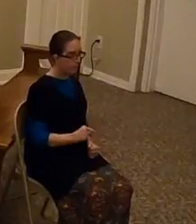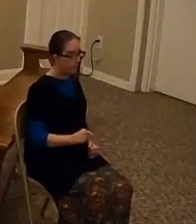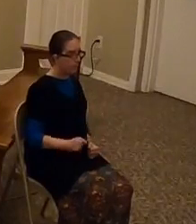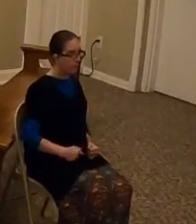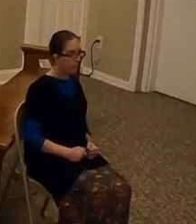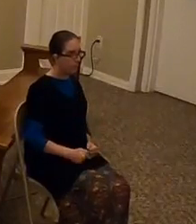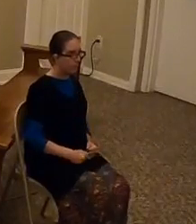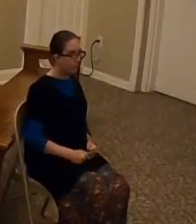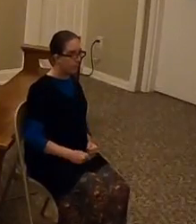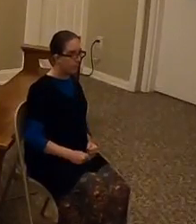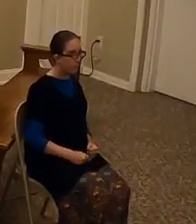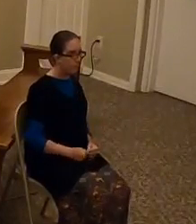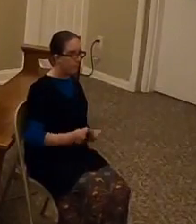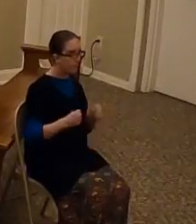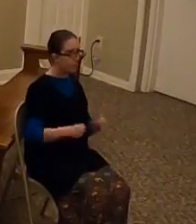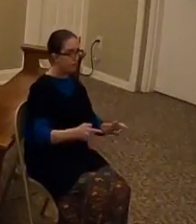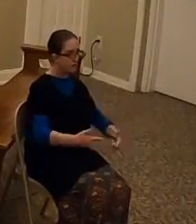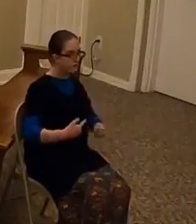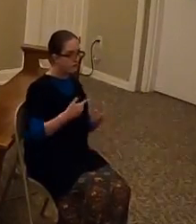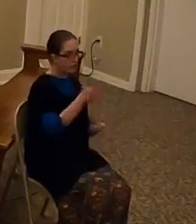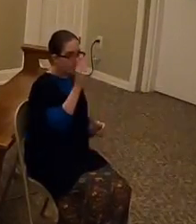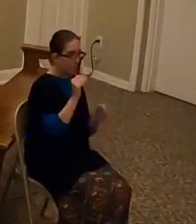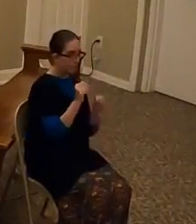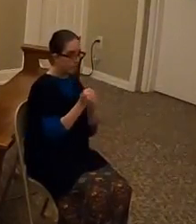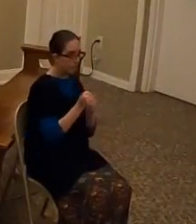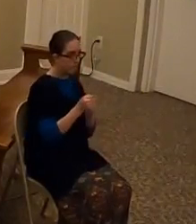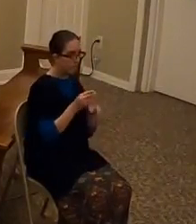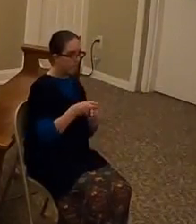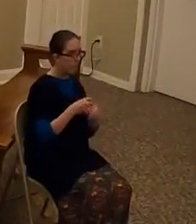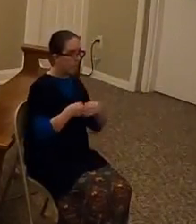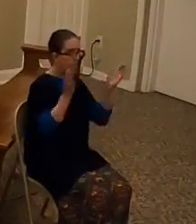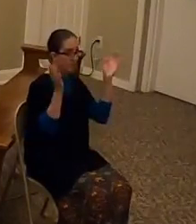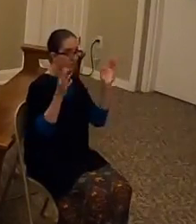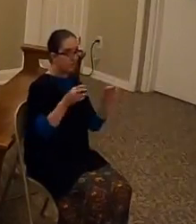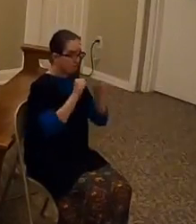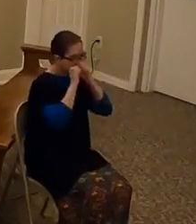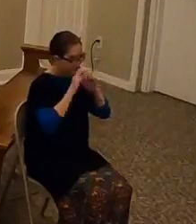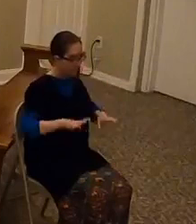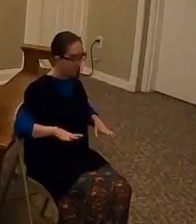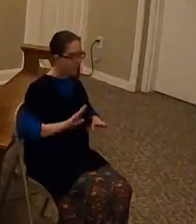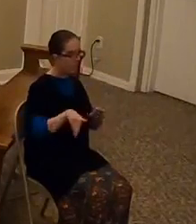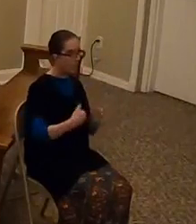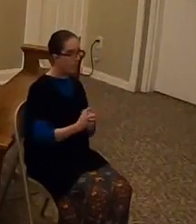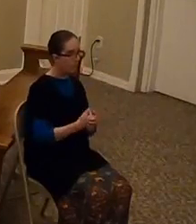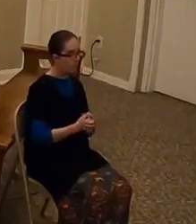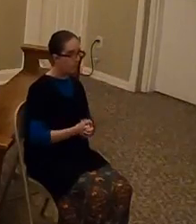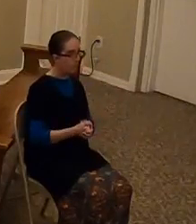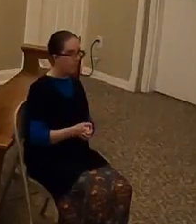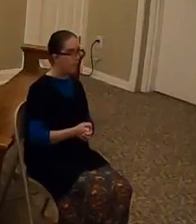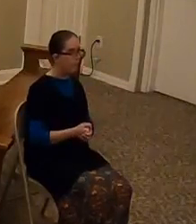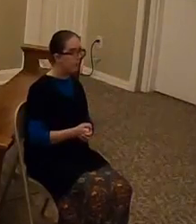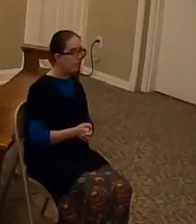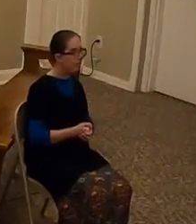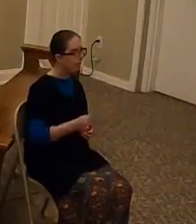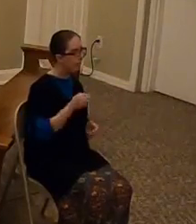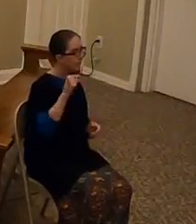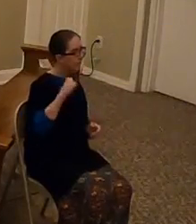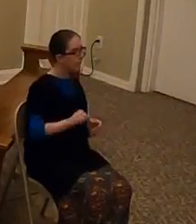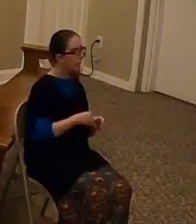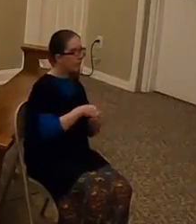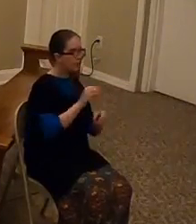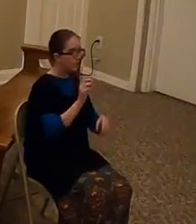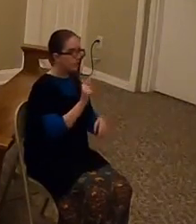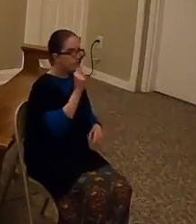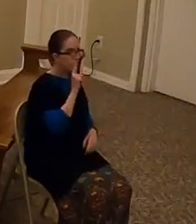right. So they're trying to live for God with only a small portion. We call it a splashover blessing. Instead of completely immersing themselves in truth and